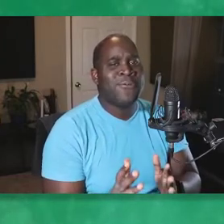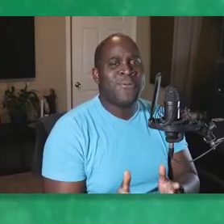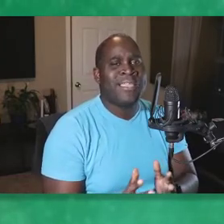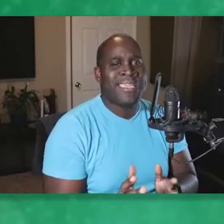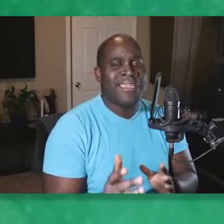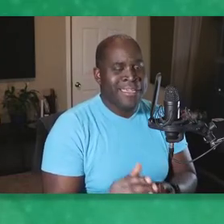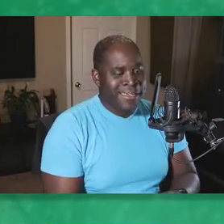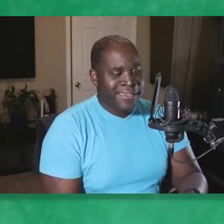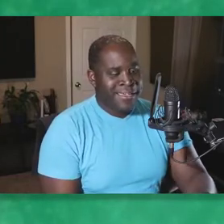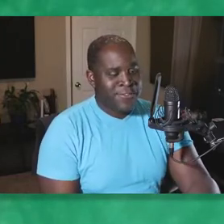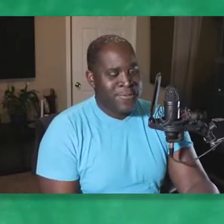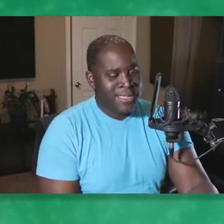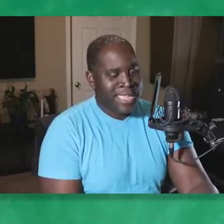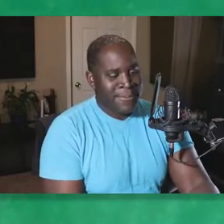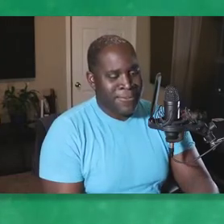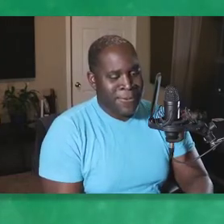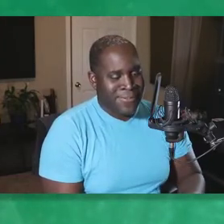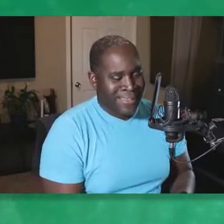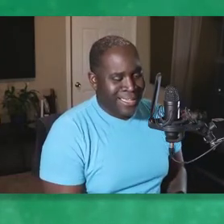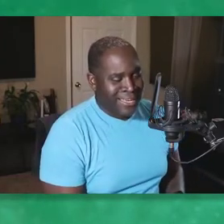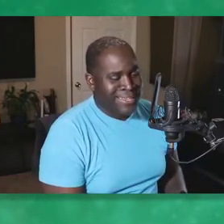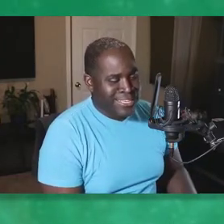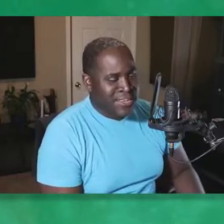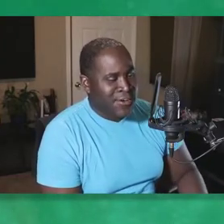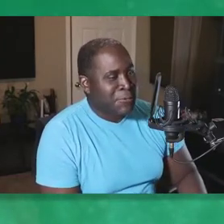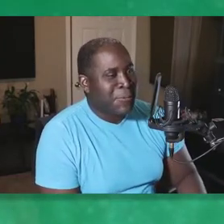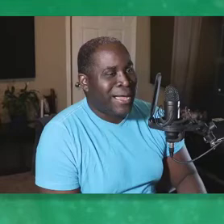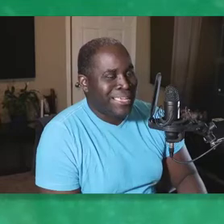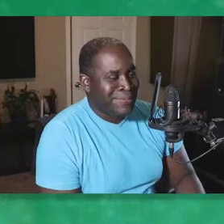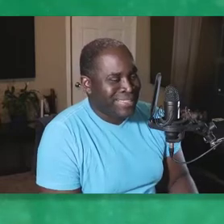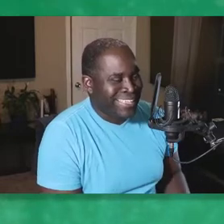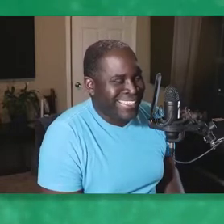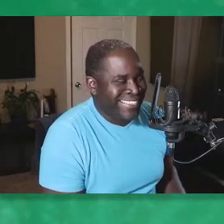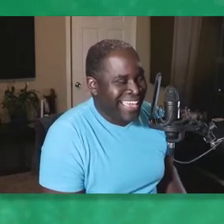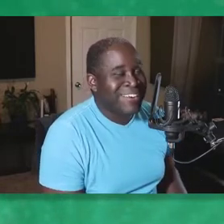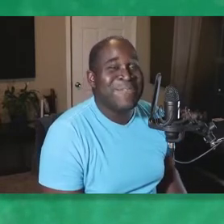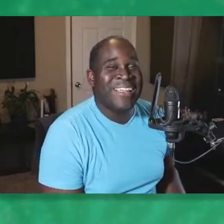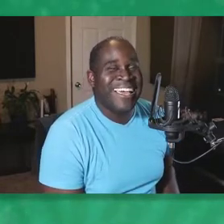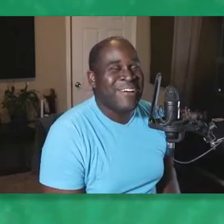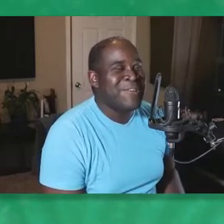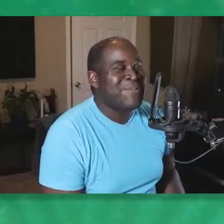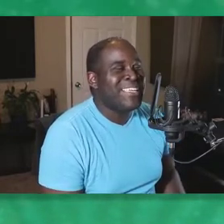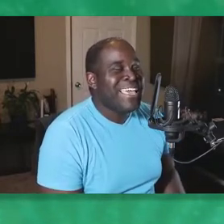Please don't do like a Game of Thrones on General Maya. Please.